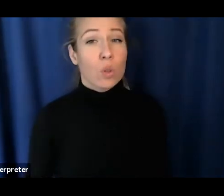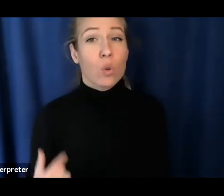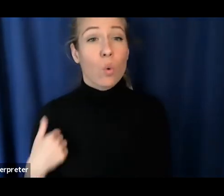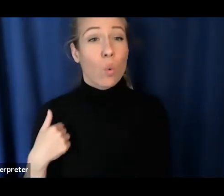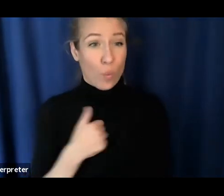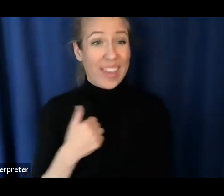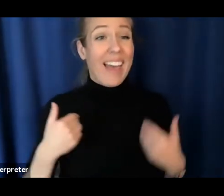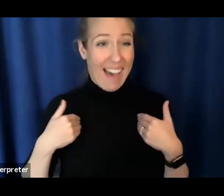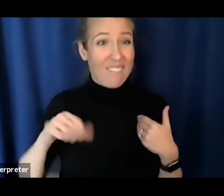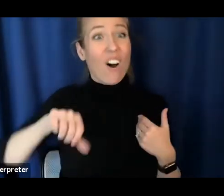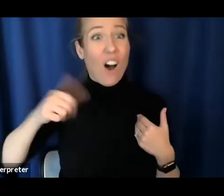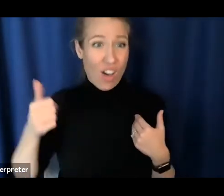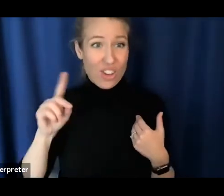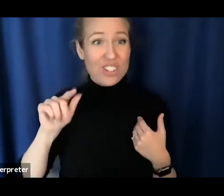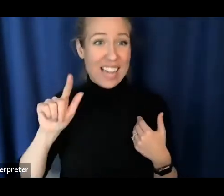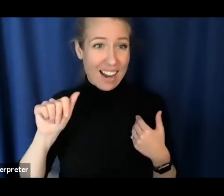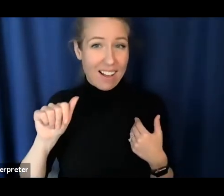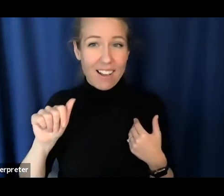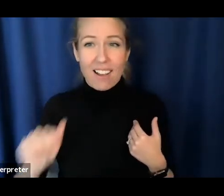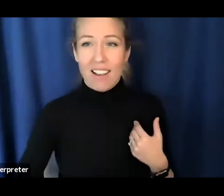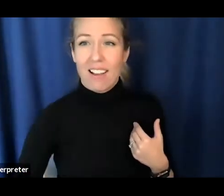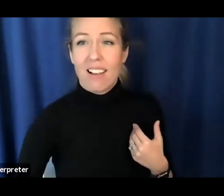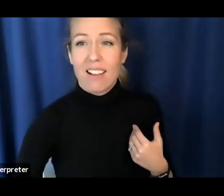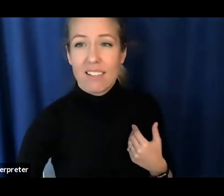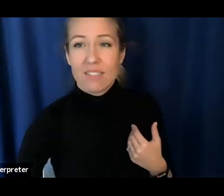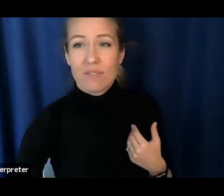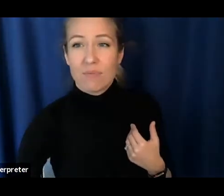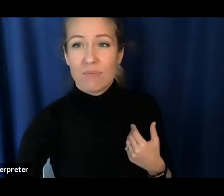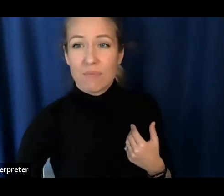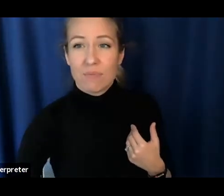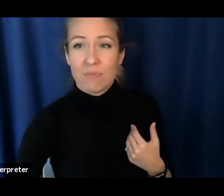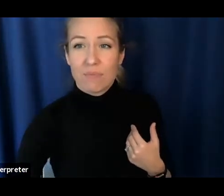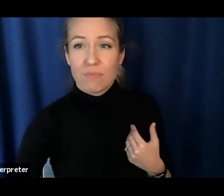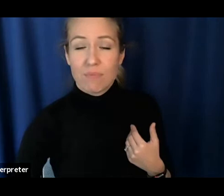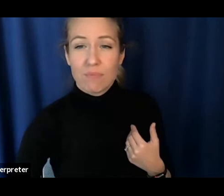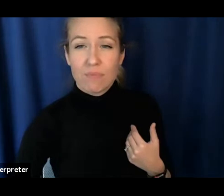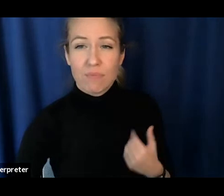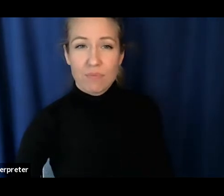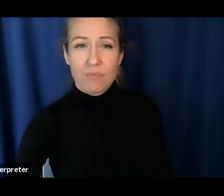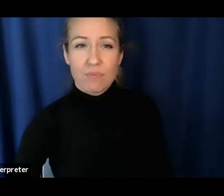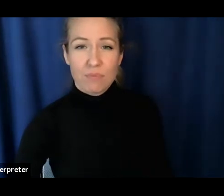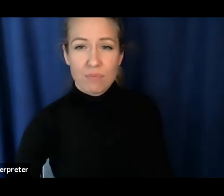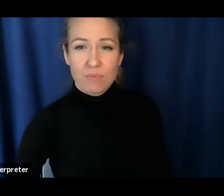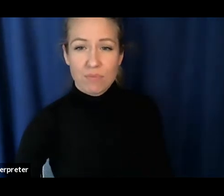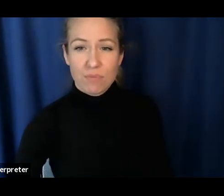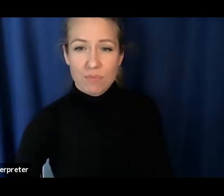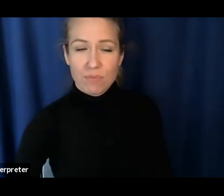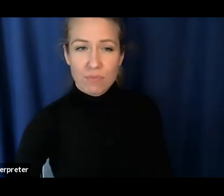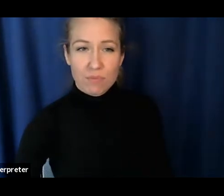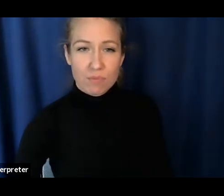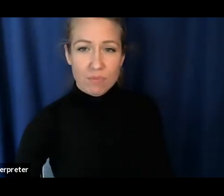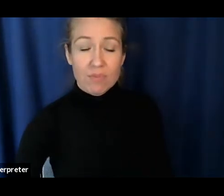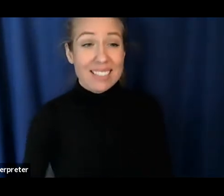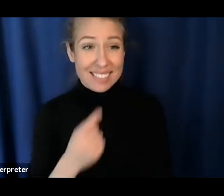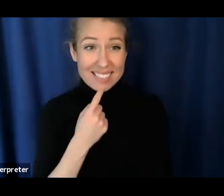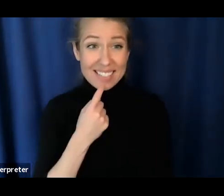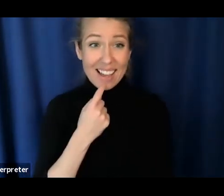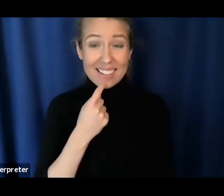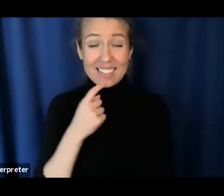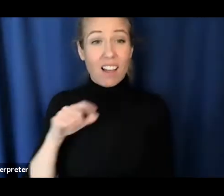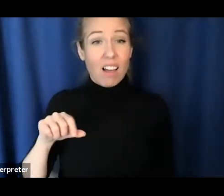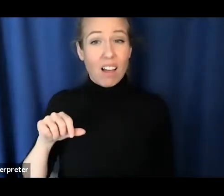surveys that suggests that Minnesota's mask wearing is slightly less